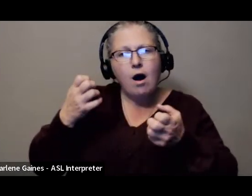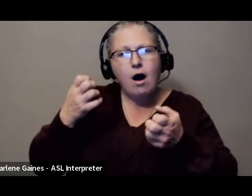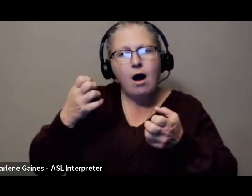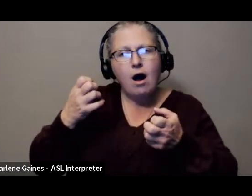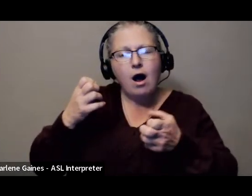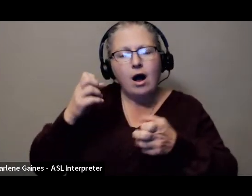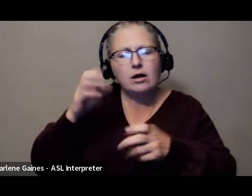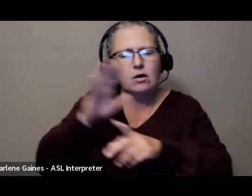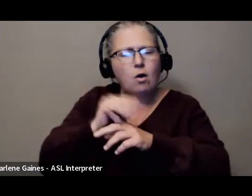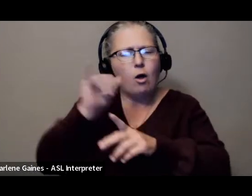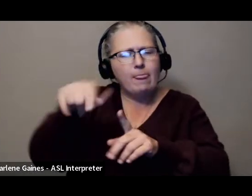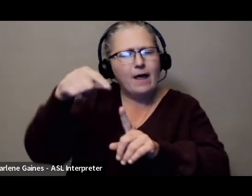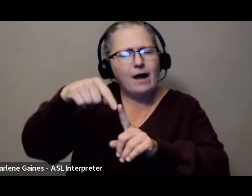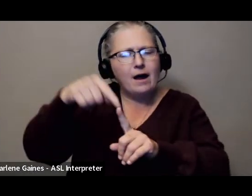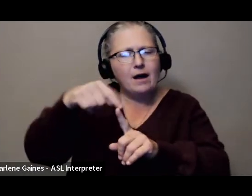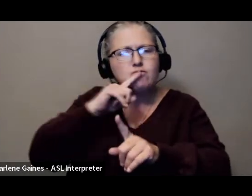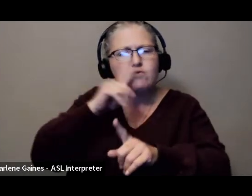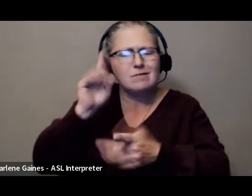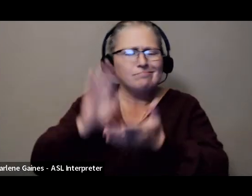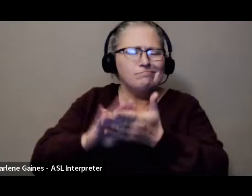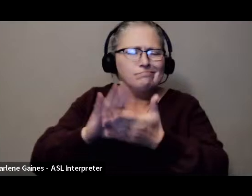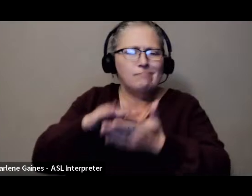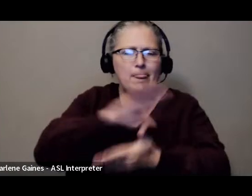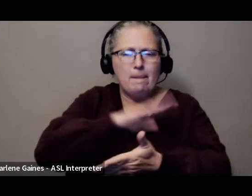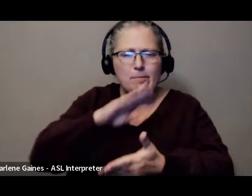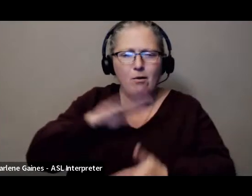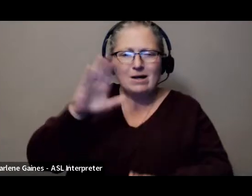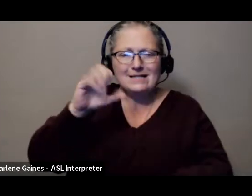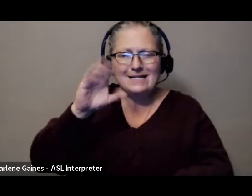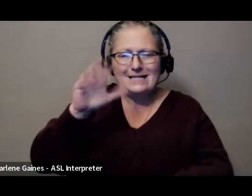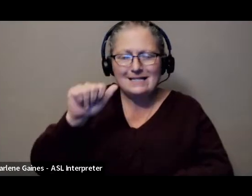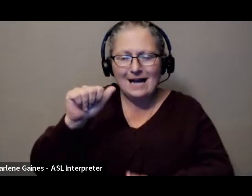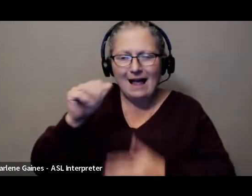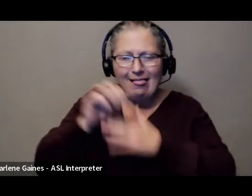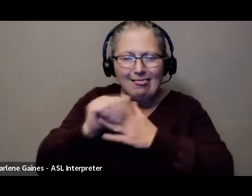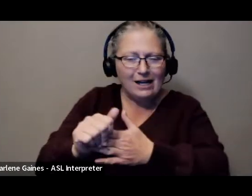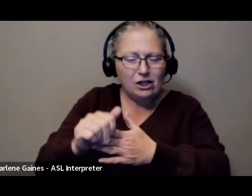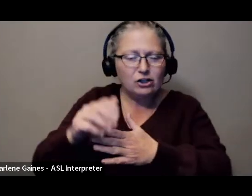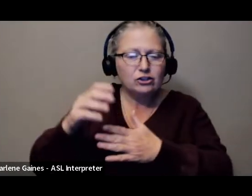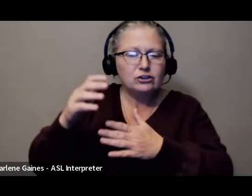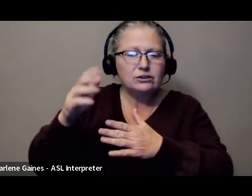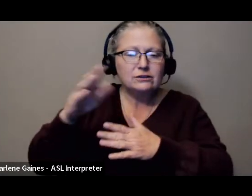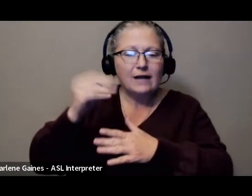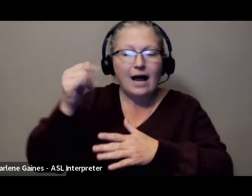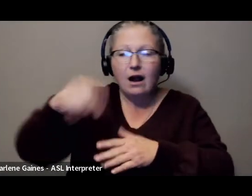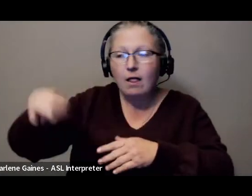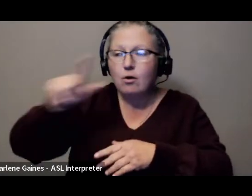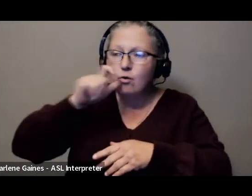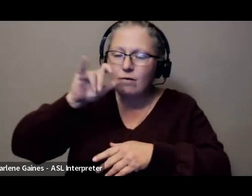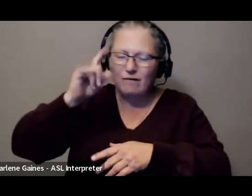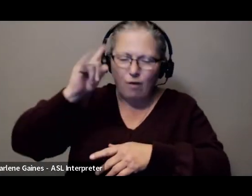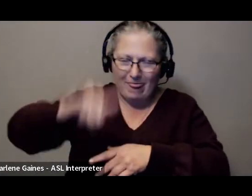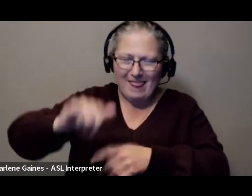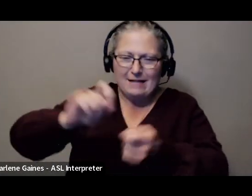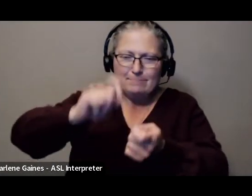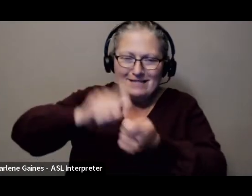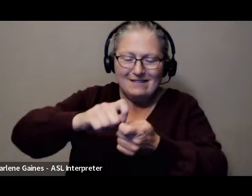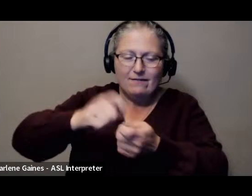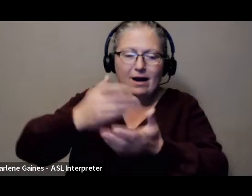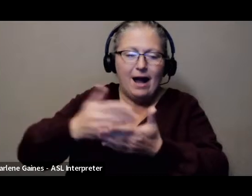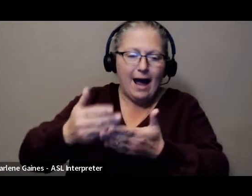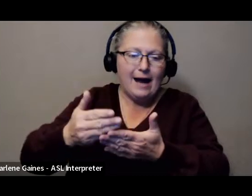that out and really praise the board, CSCA leadership, and others for this particular item. This